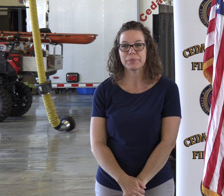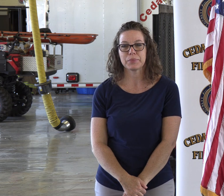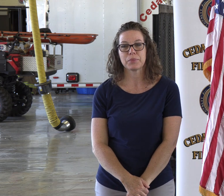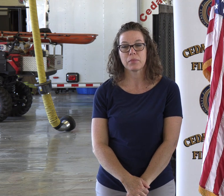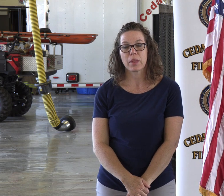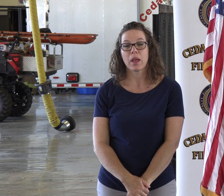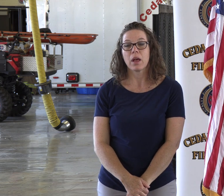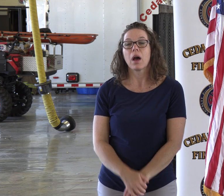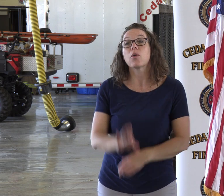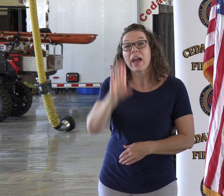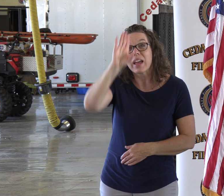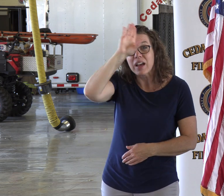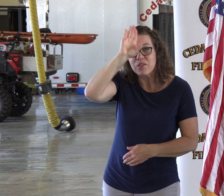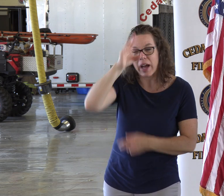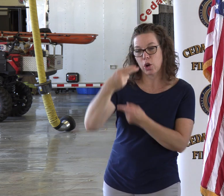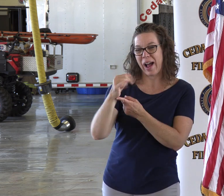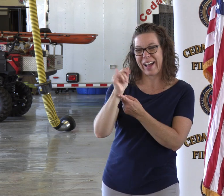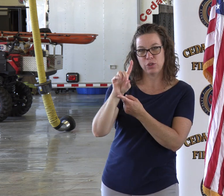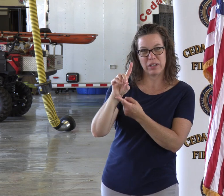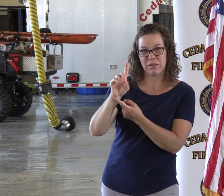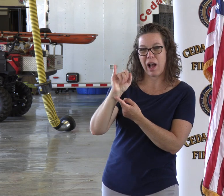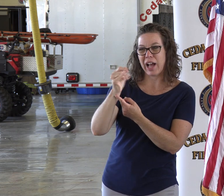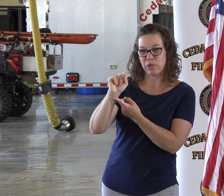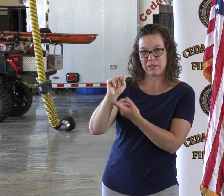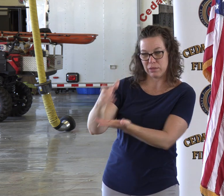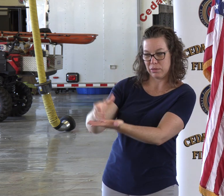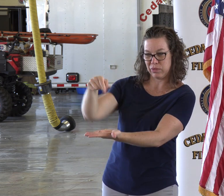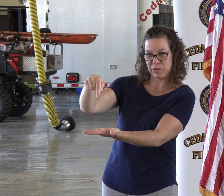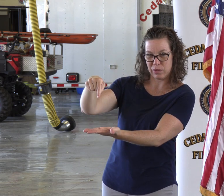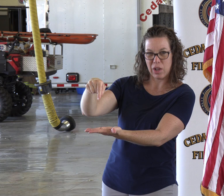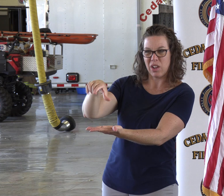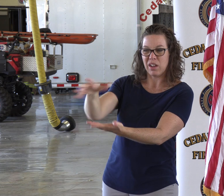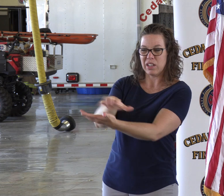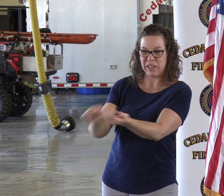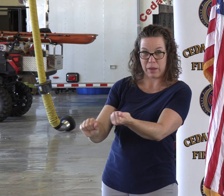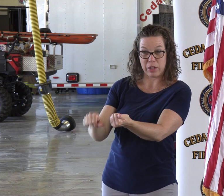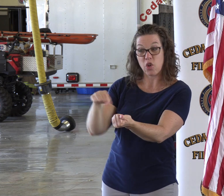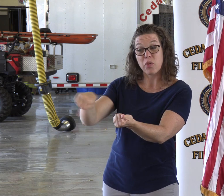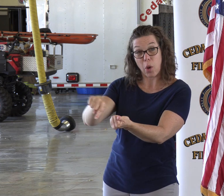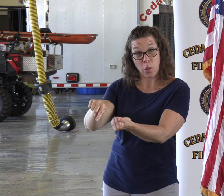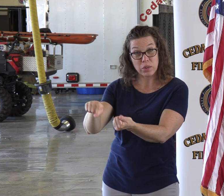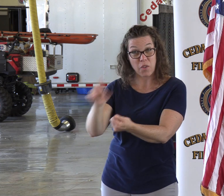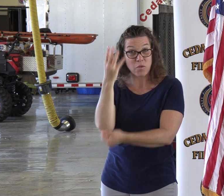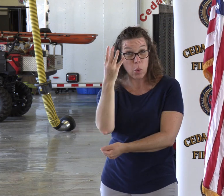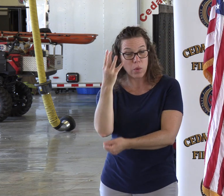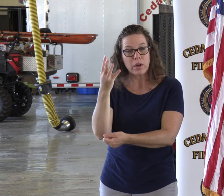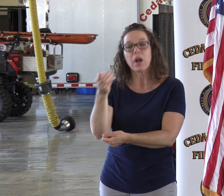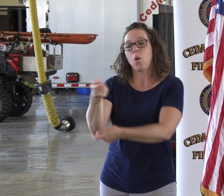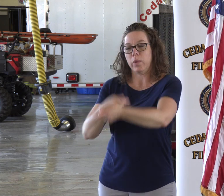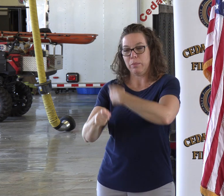4 fire hydrants were damaged during the debris removal process, and they've been replaced and they're back in service.